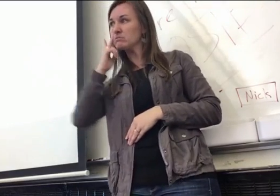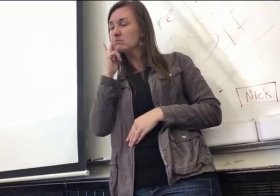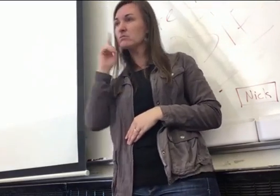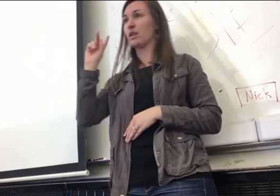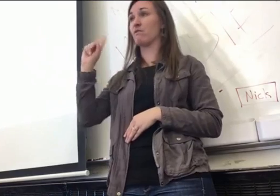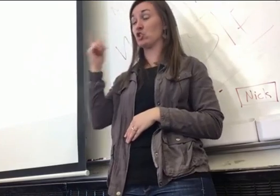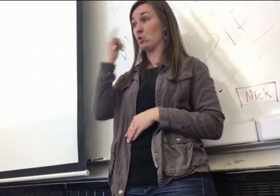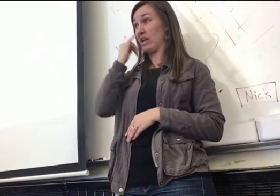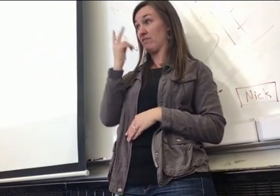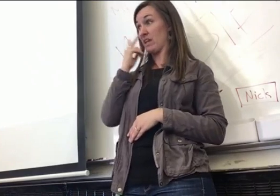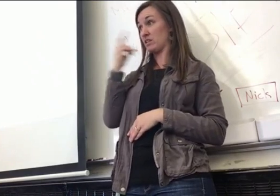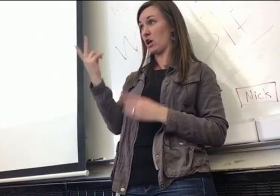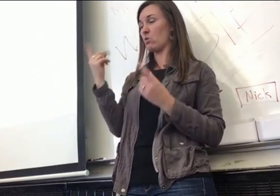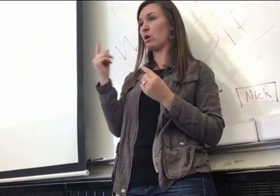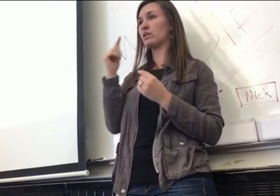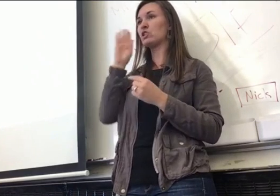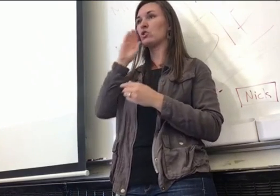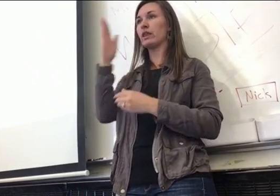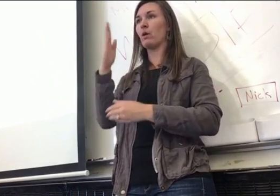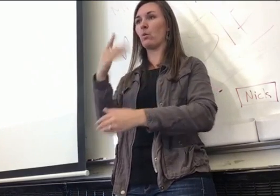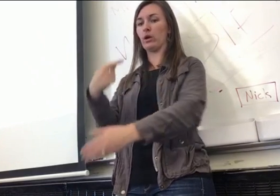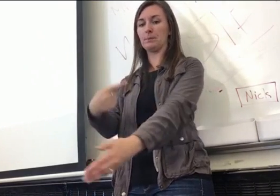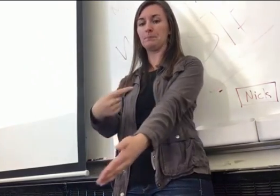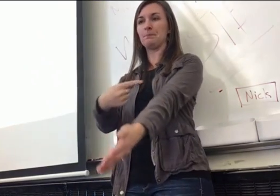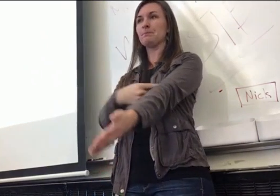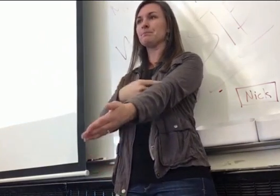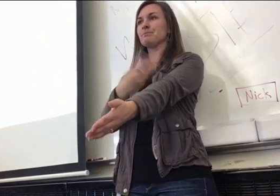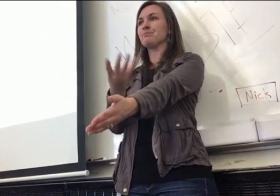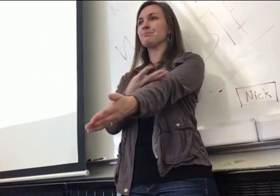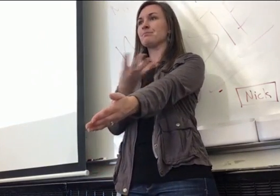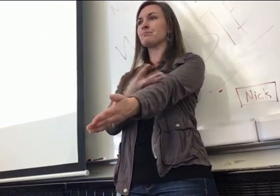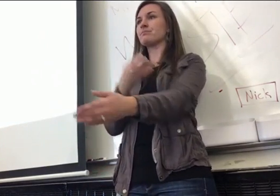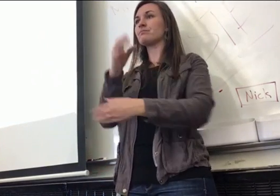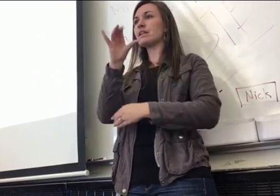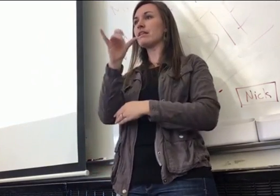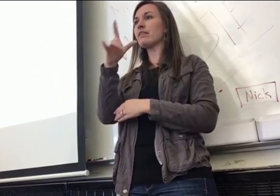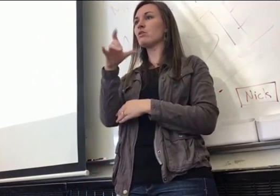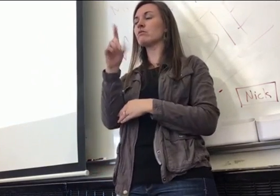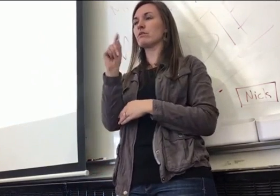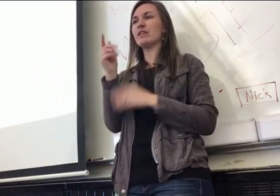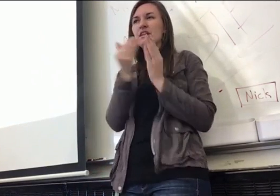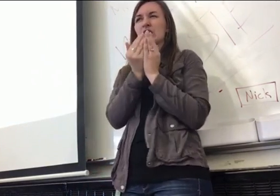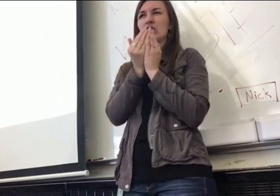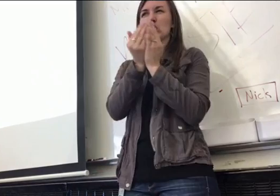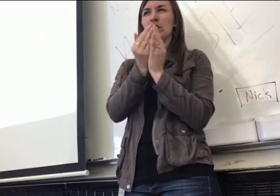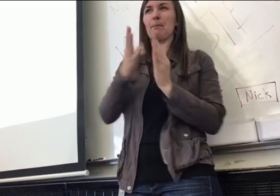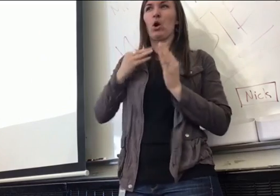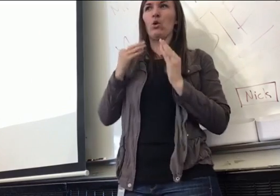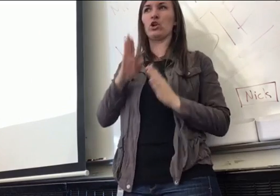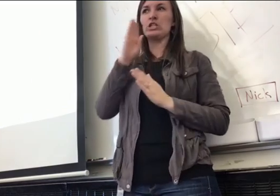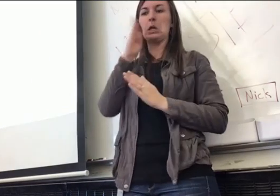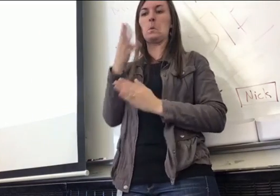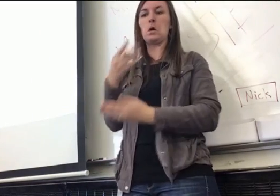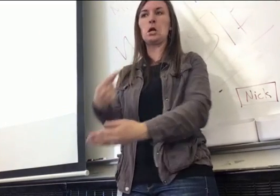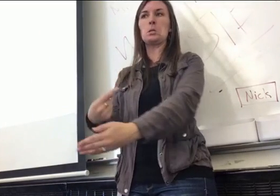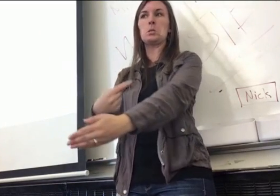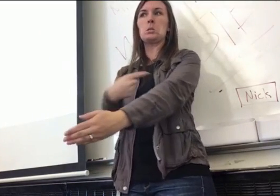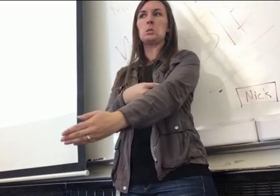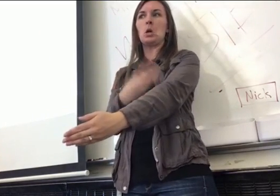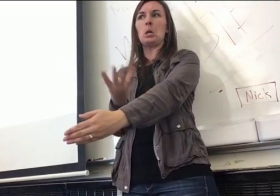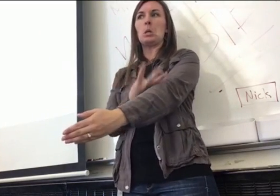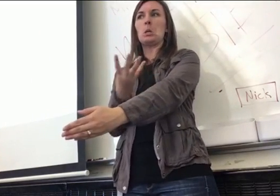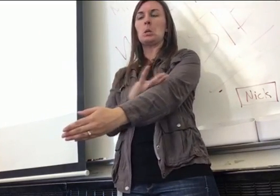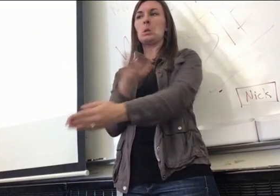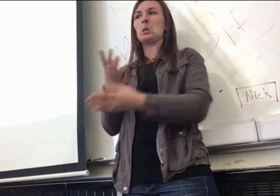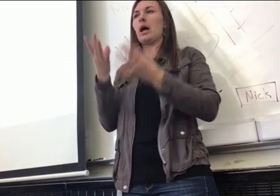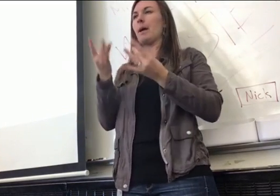they would actually inject them with liquid that would make their arms seem bigger. So it would make it seem like they're not skin and bones, but they actually had